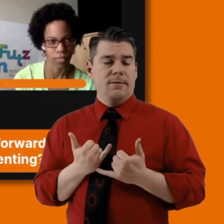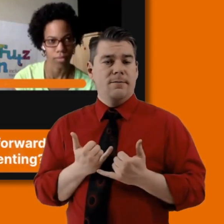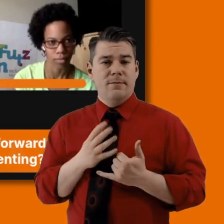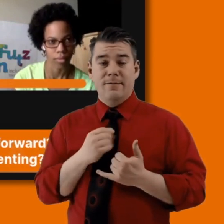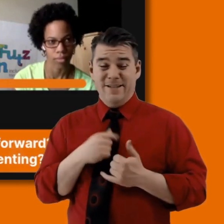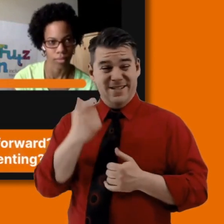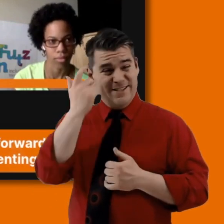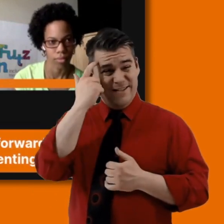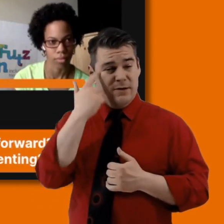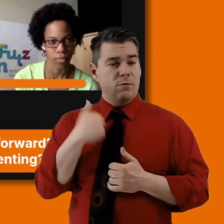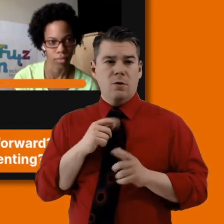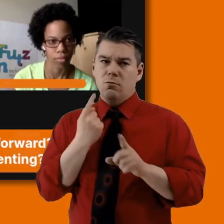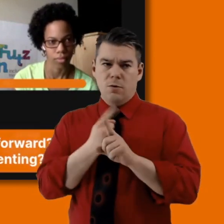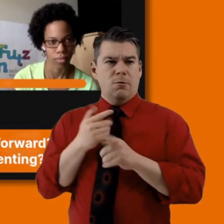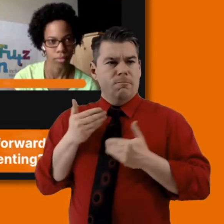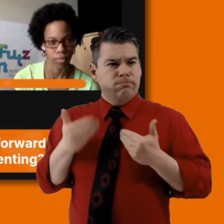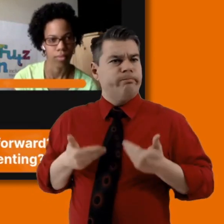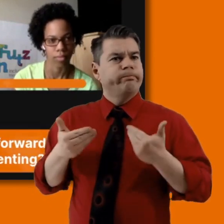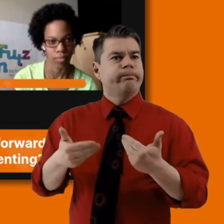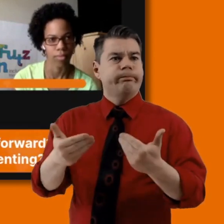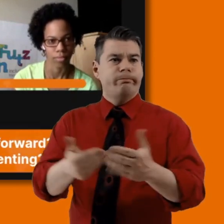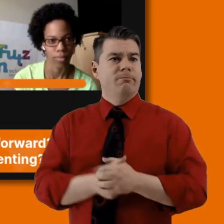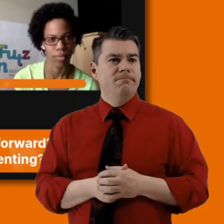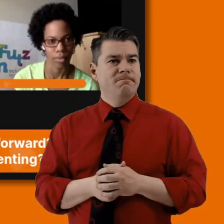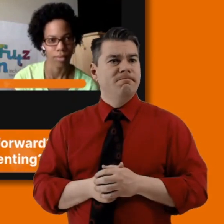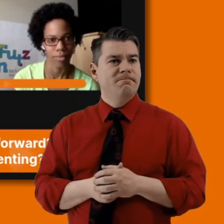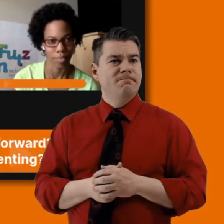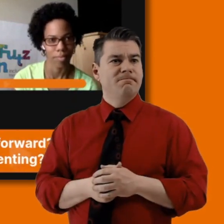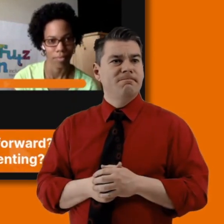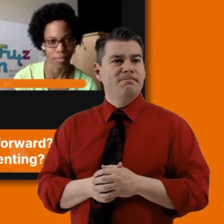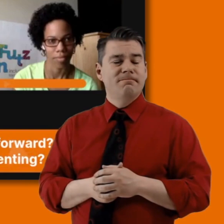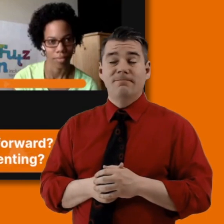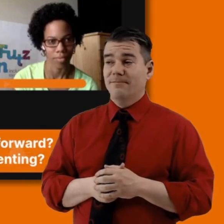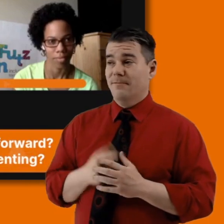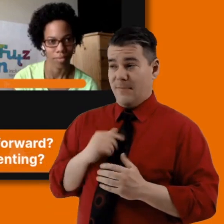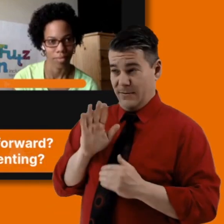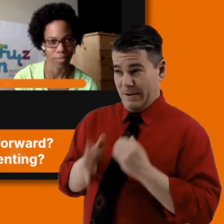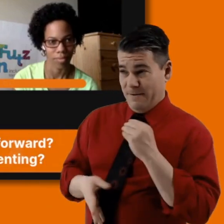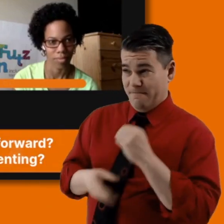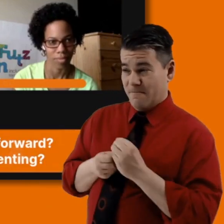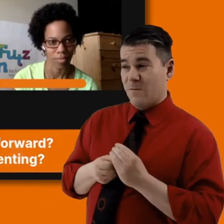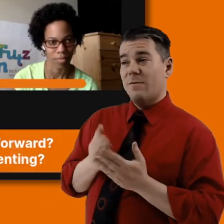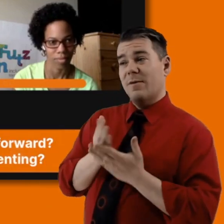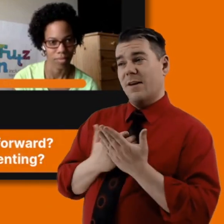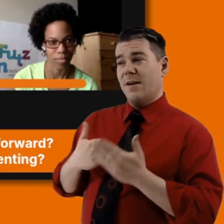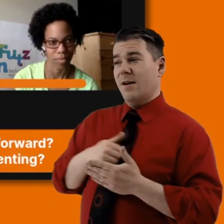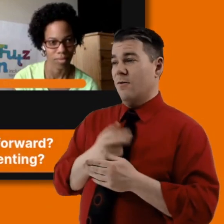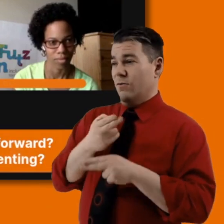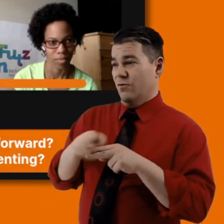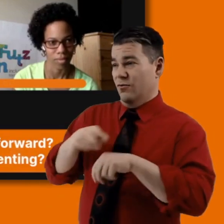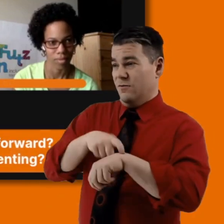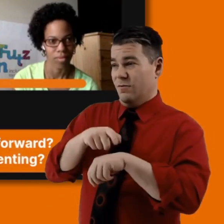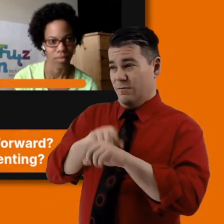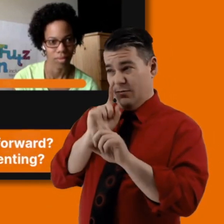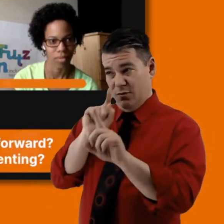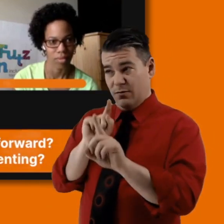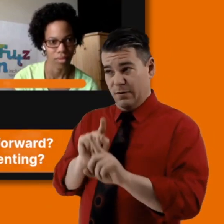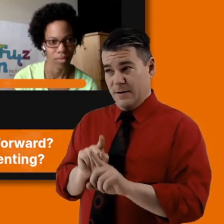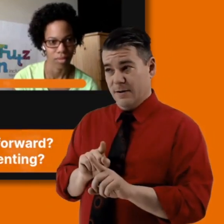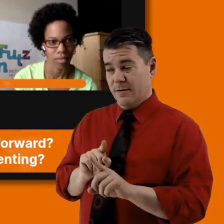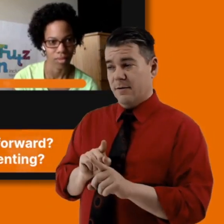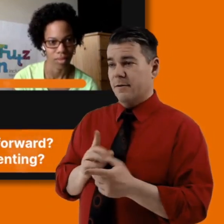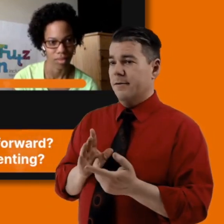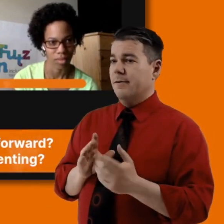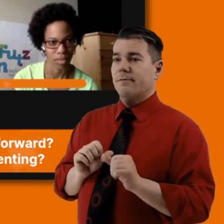I think we're on the right track for those things. I would add to that, some of our short-term goals